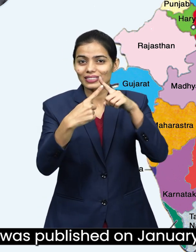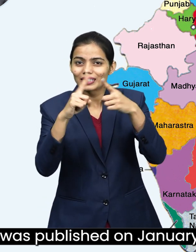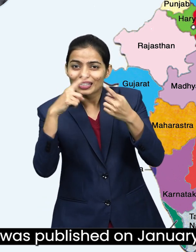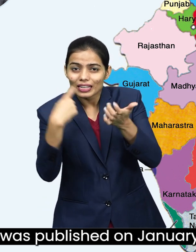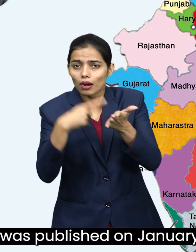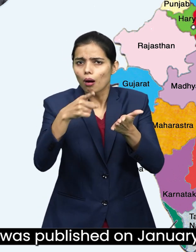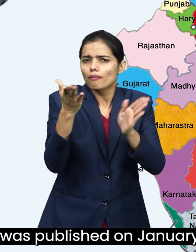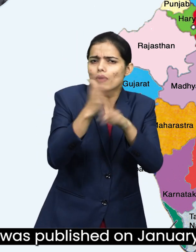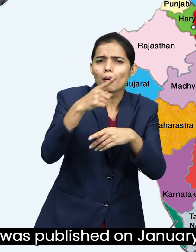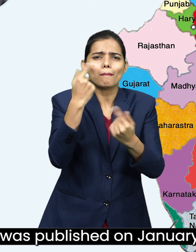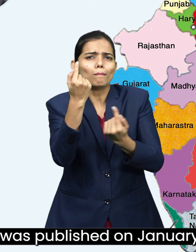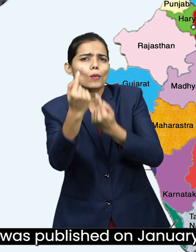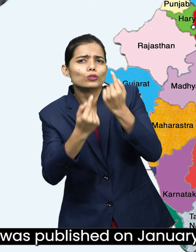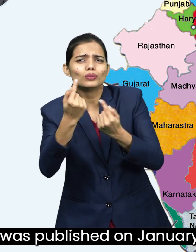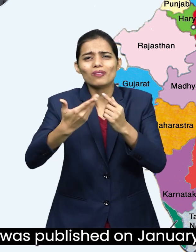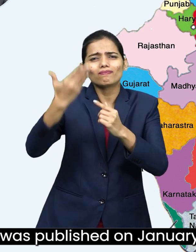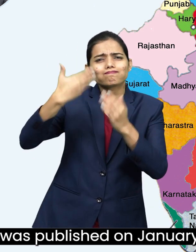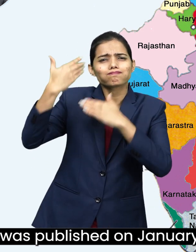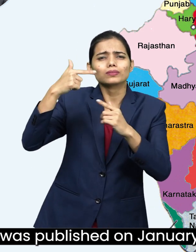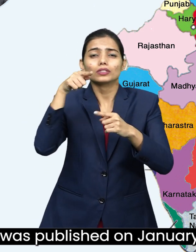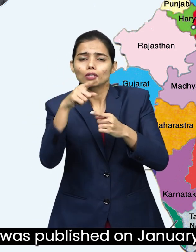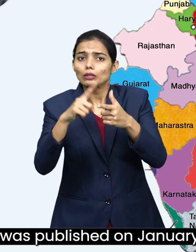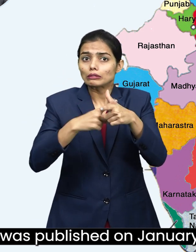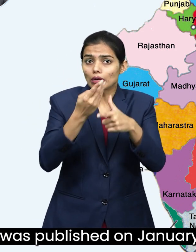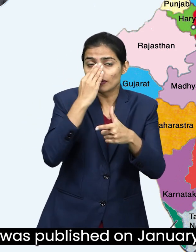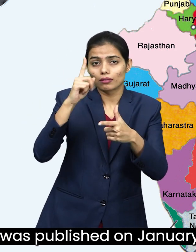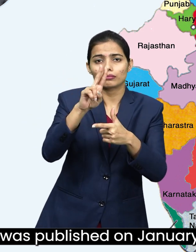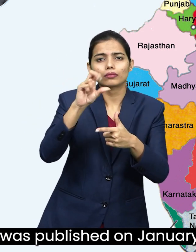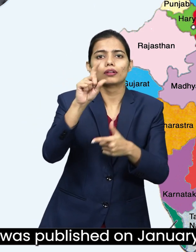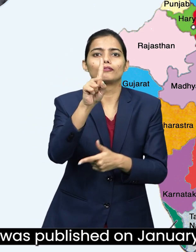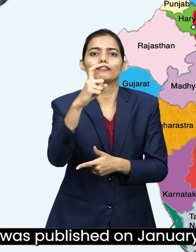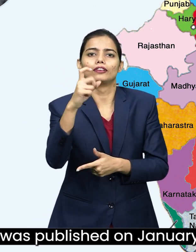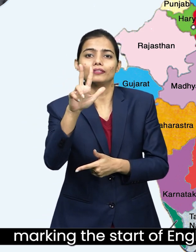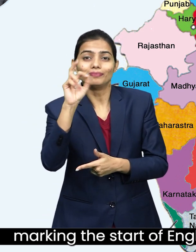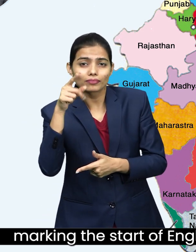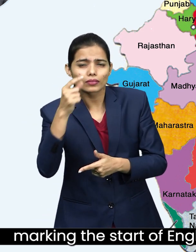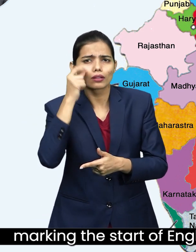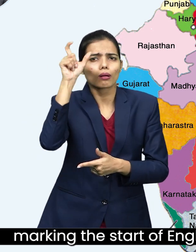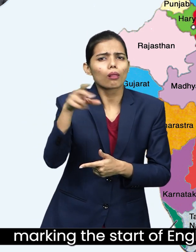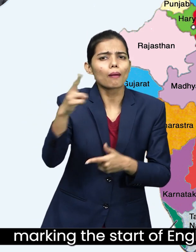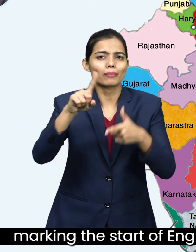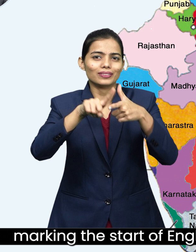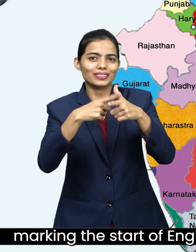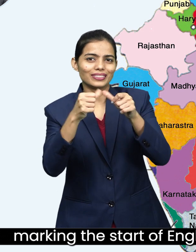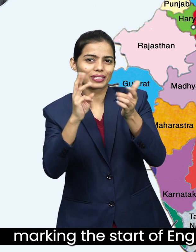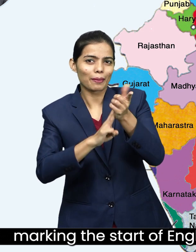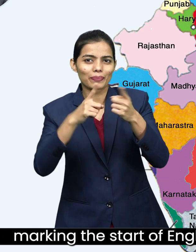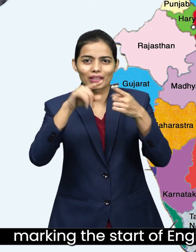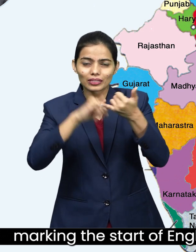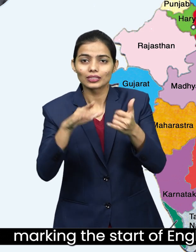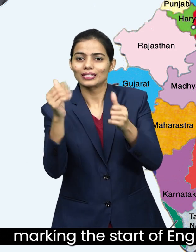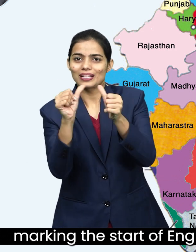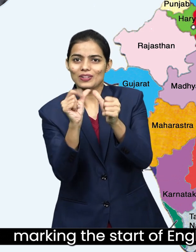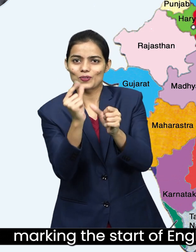on January 29, 1780 by James Augustus Hickey, marking the start of English